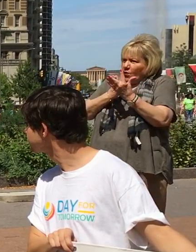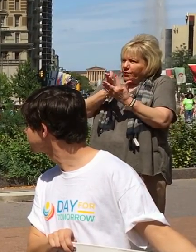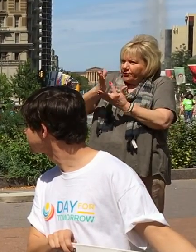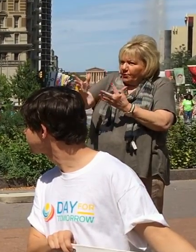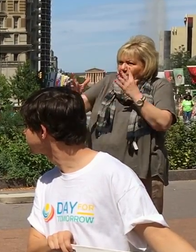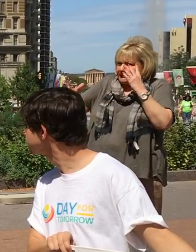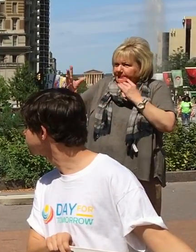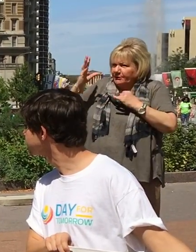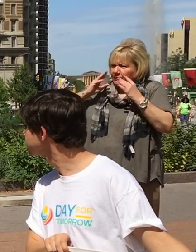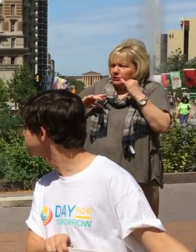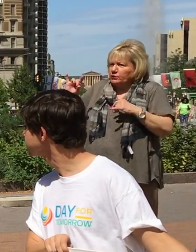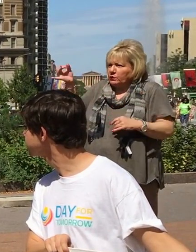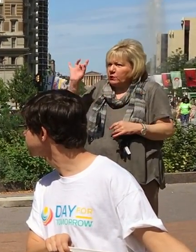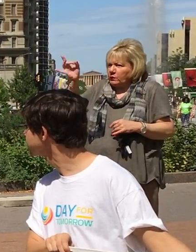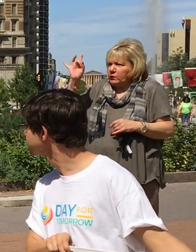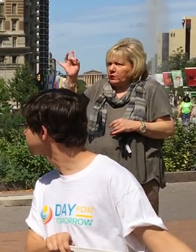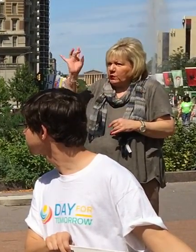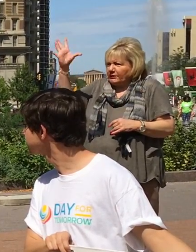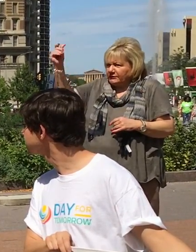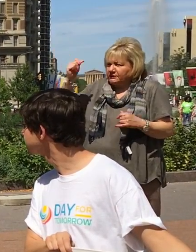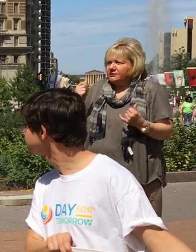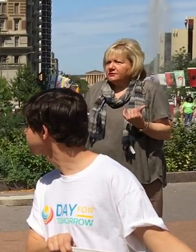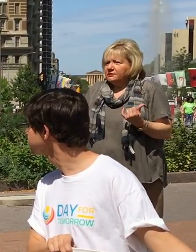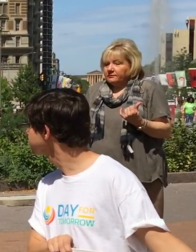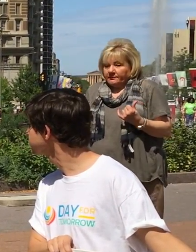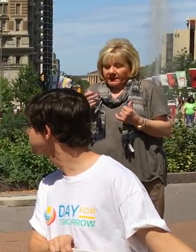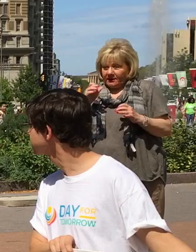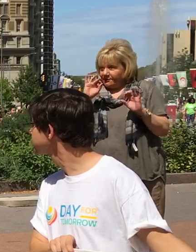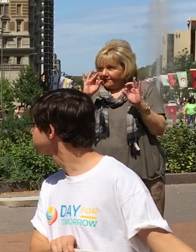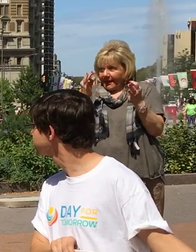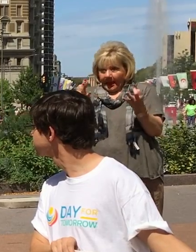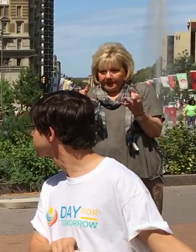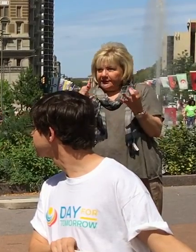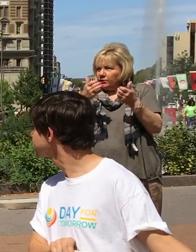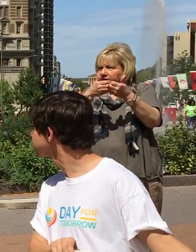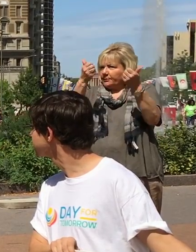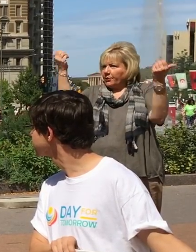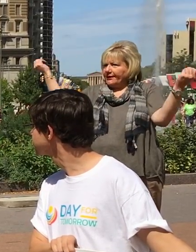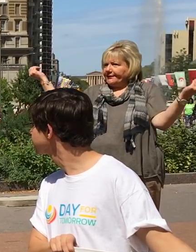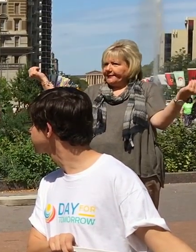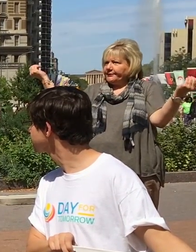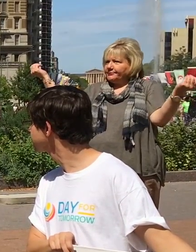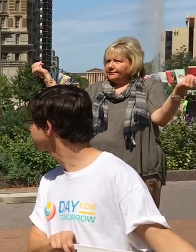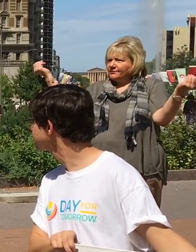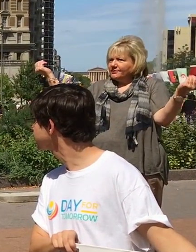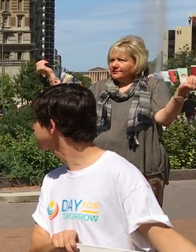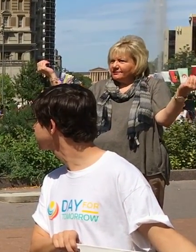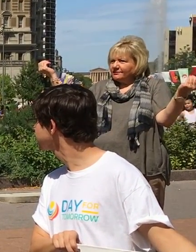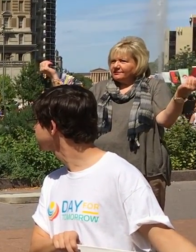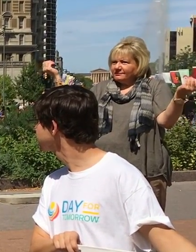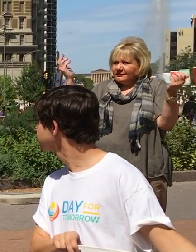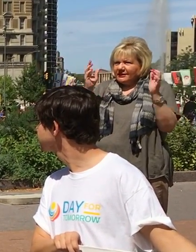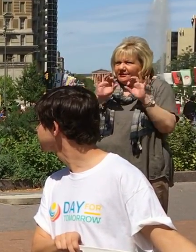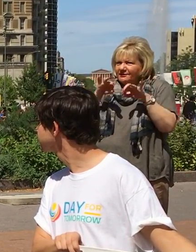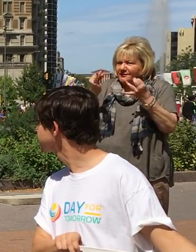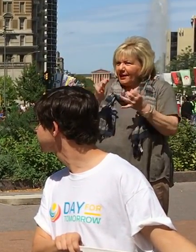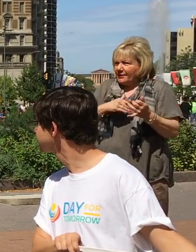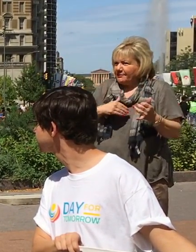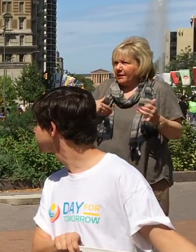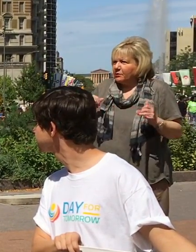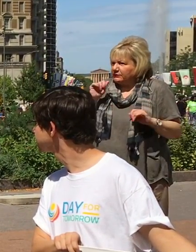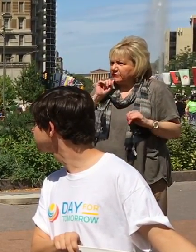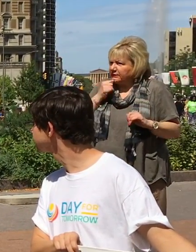experience. Your family that may not be near you, they are suffering by